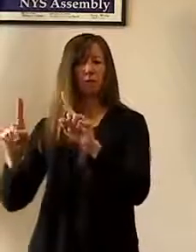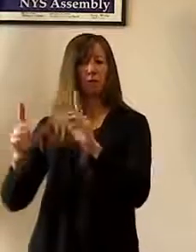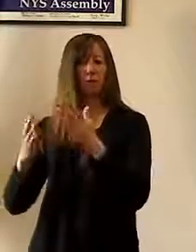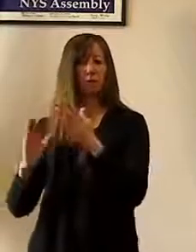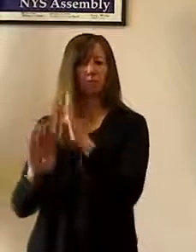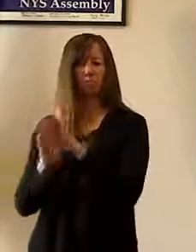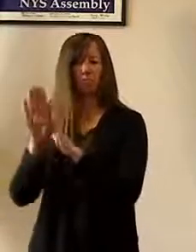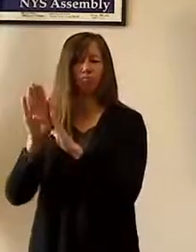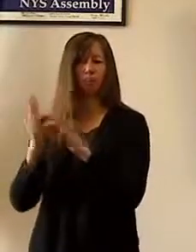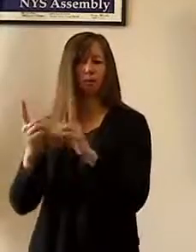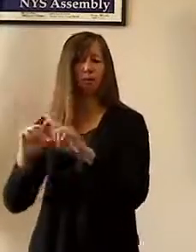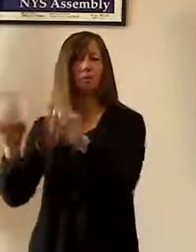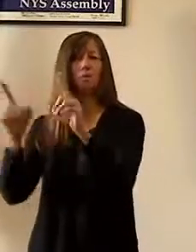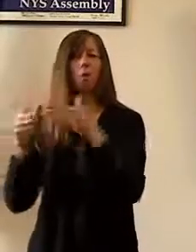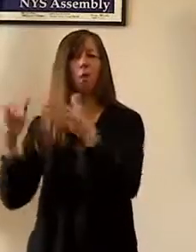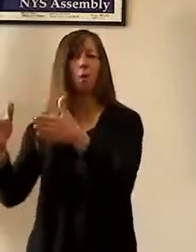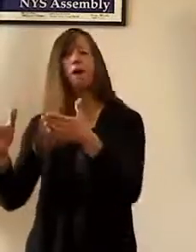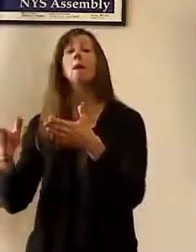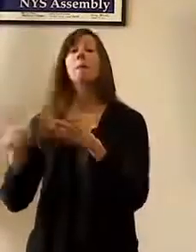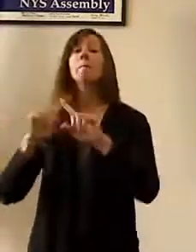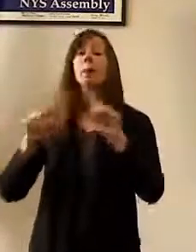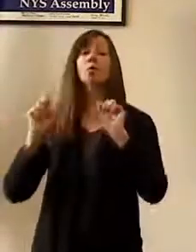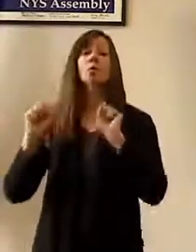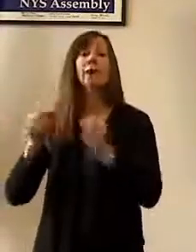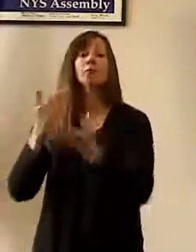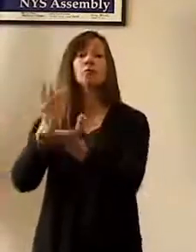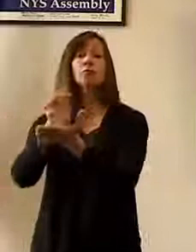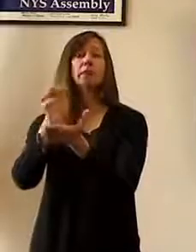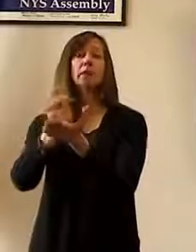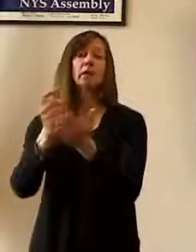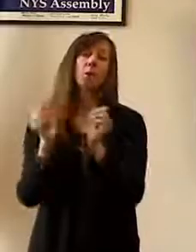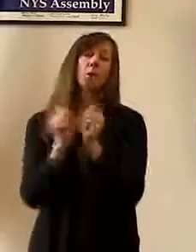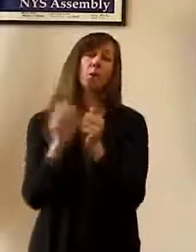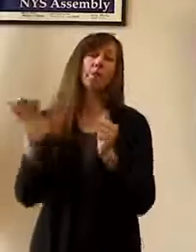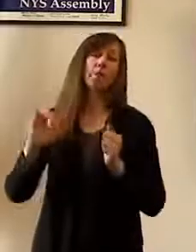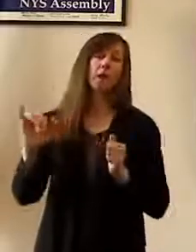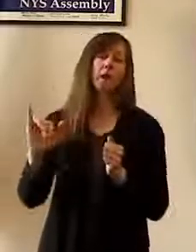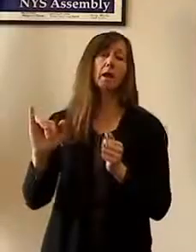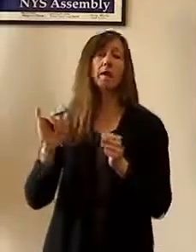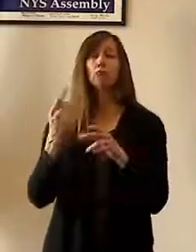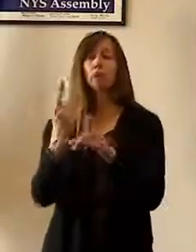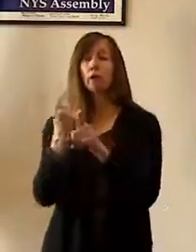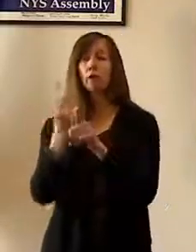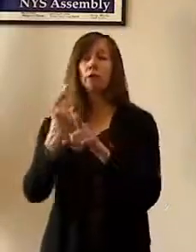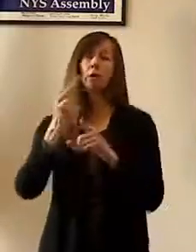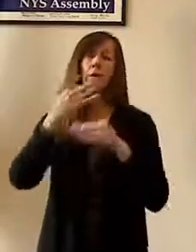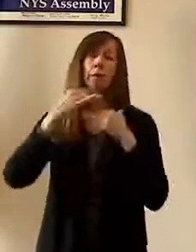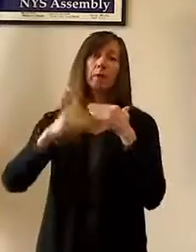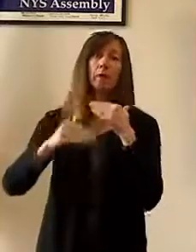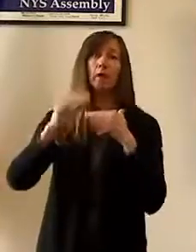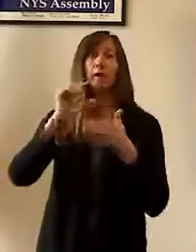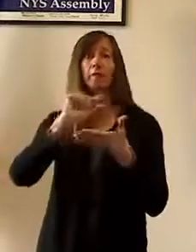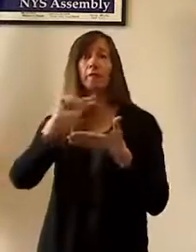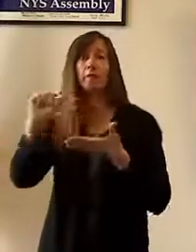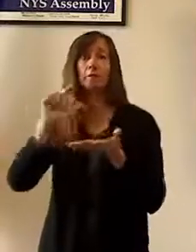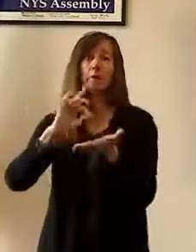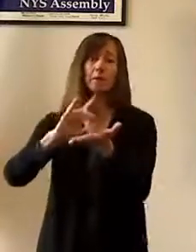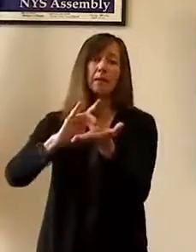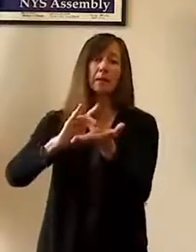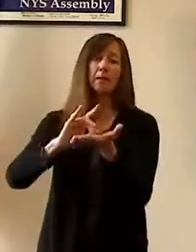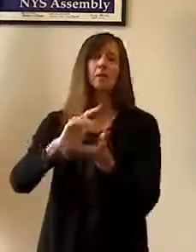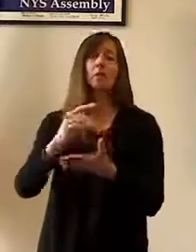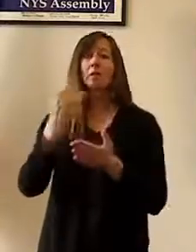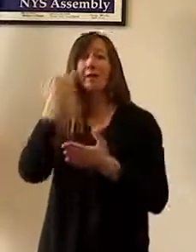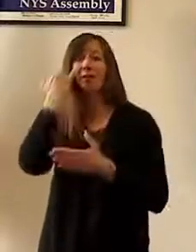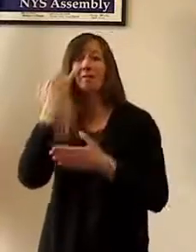you treat blood clots with the typical blood thinners, which is heparin and warfarin, that may actually make matters worse.